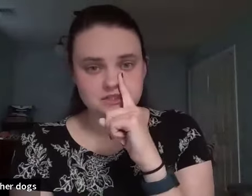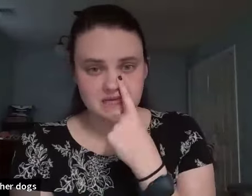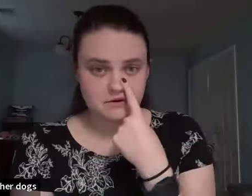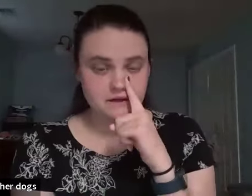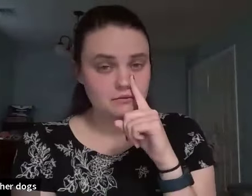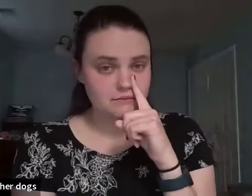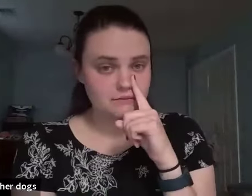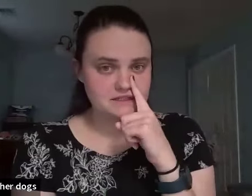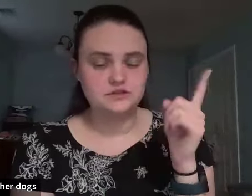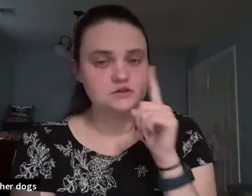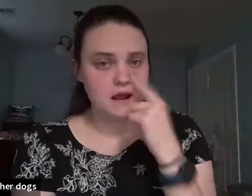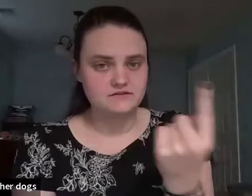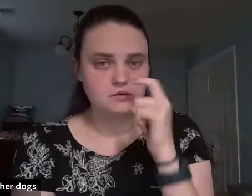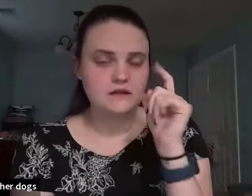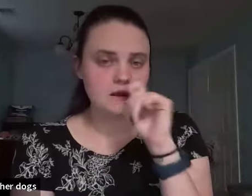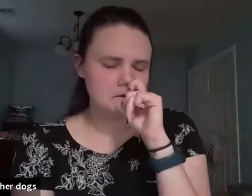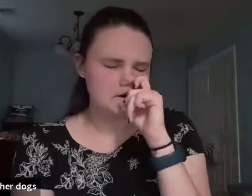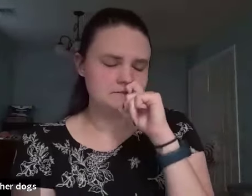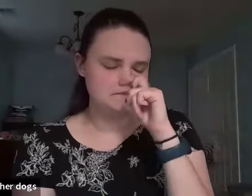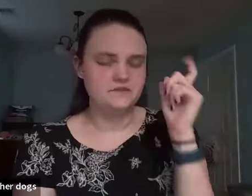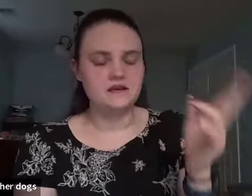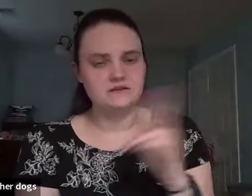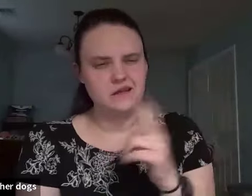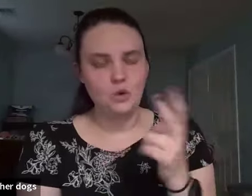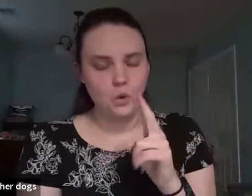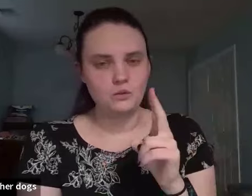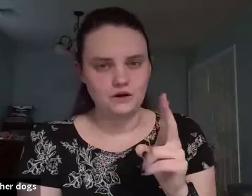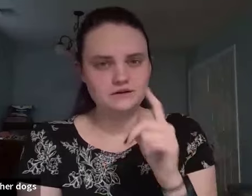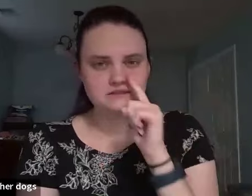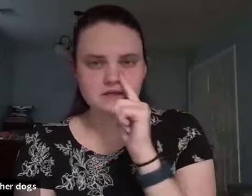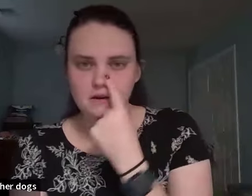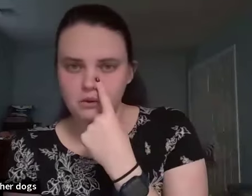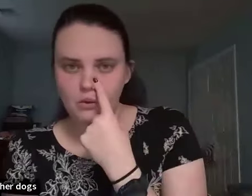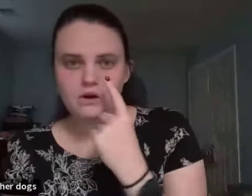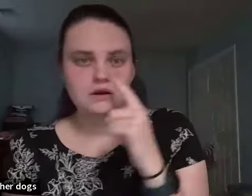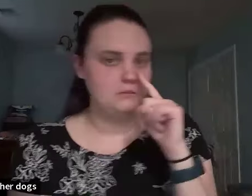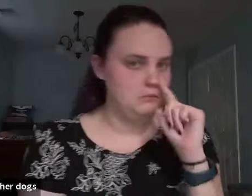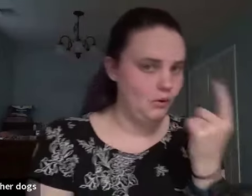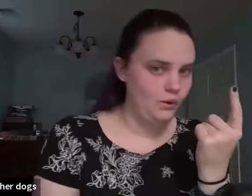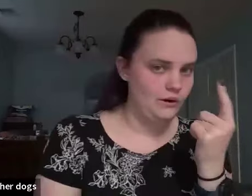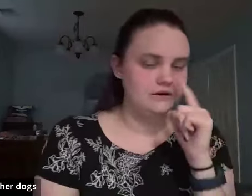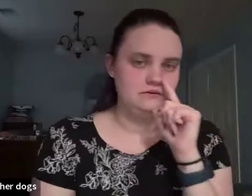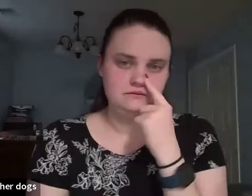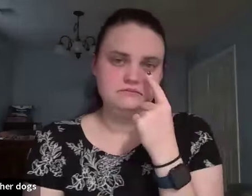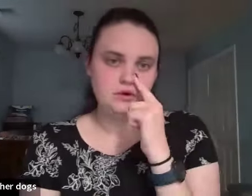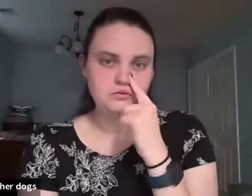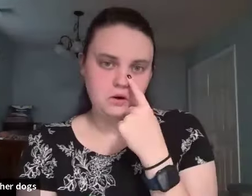just keep your finger right next so you don't have to pull it out. That either or works. Bored, bored, both